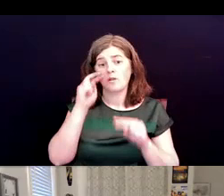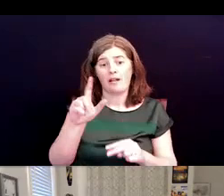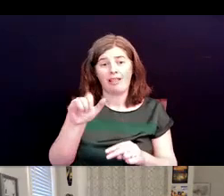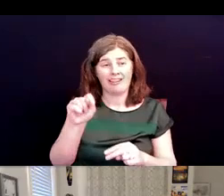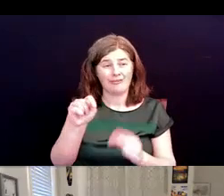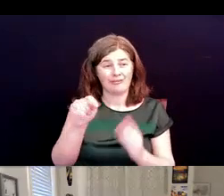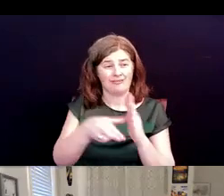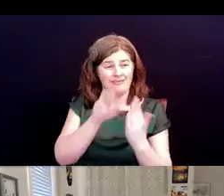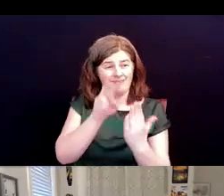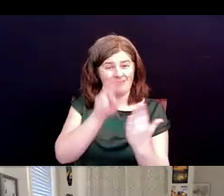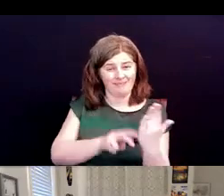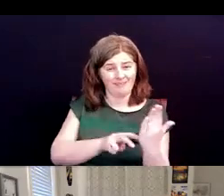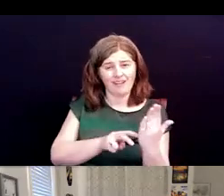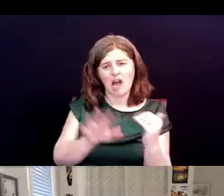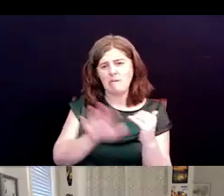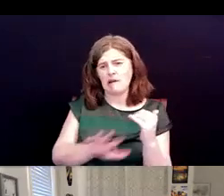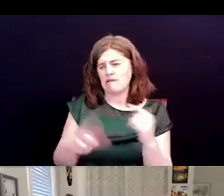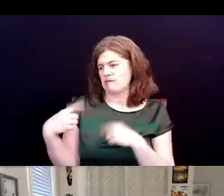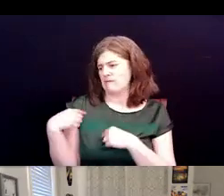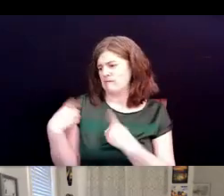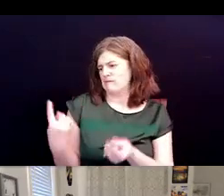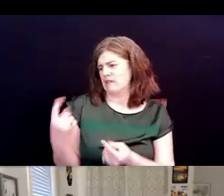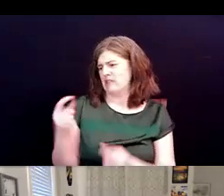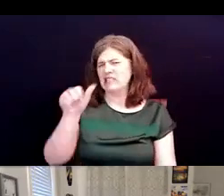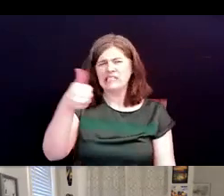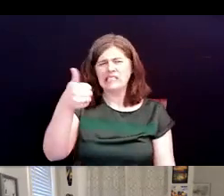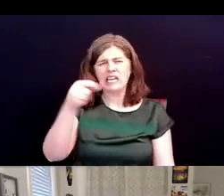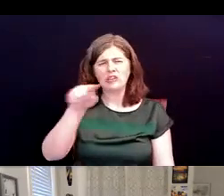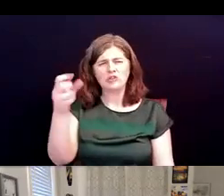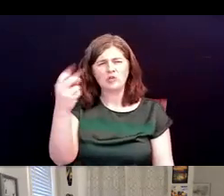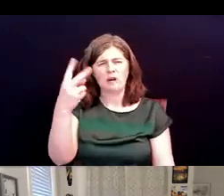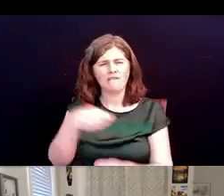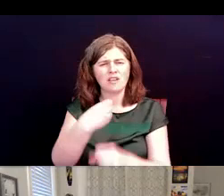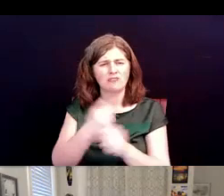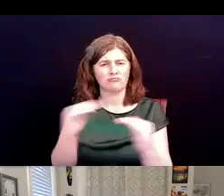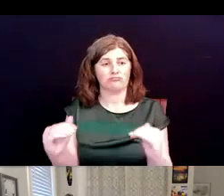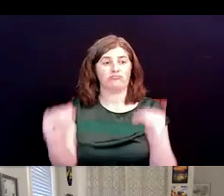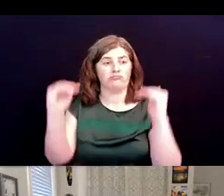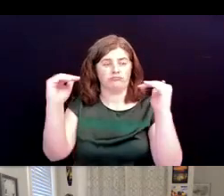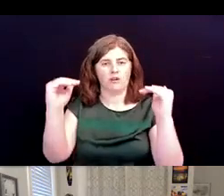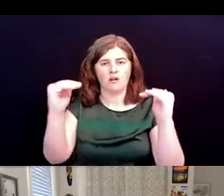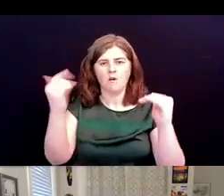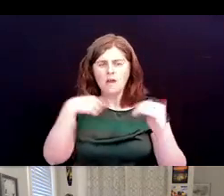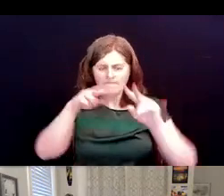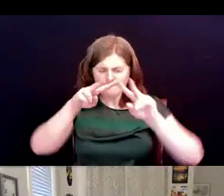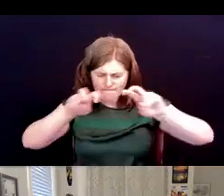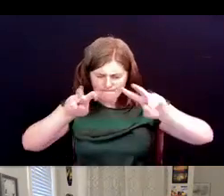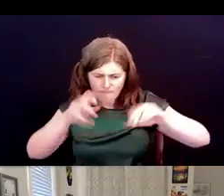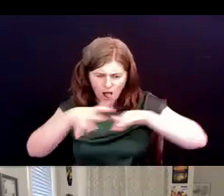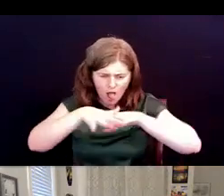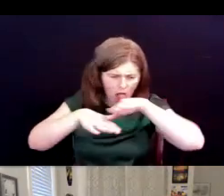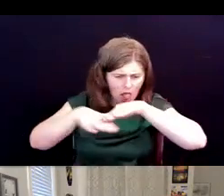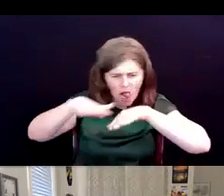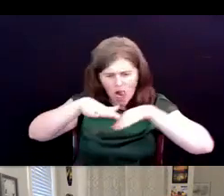have been made in about the last decade, about 10 to 12 years, really. And so we understand these intricacies and overlapping issues related to sleep